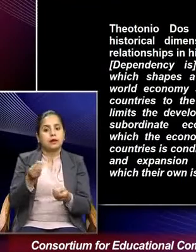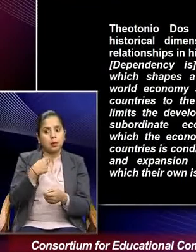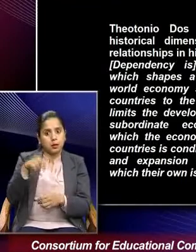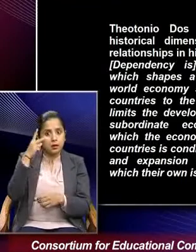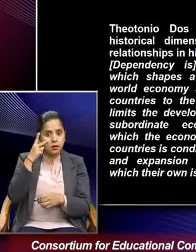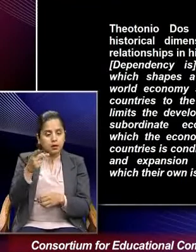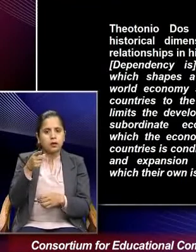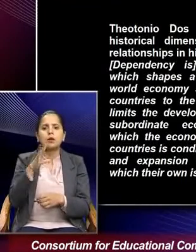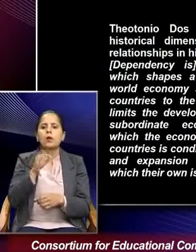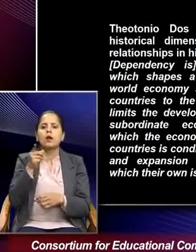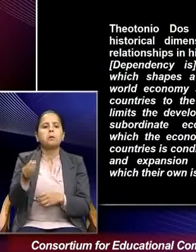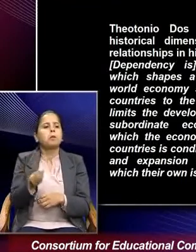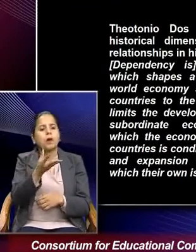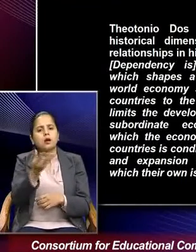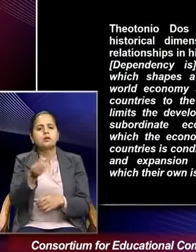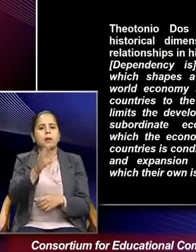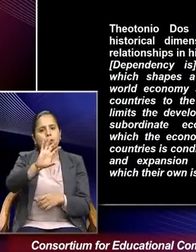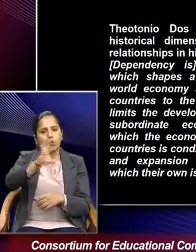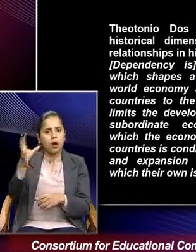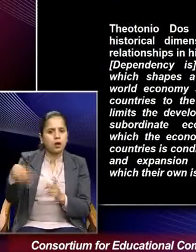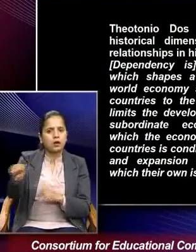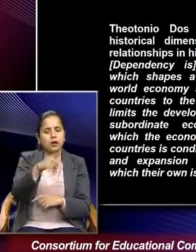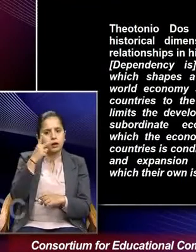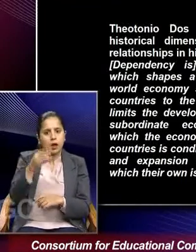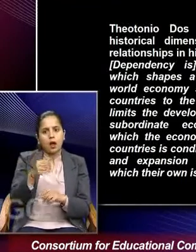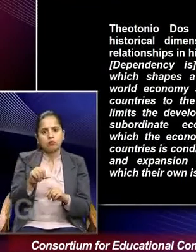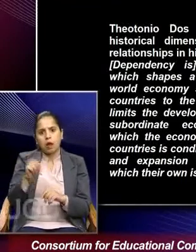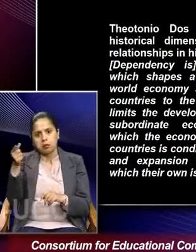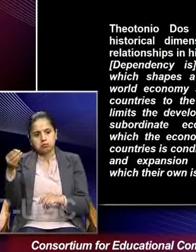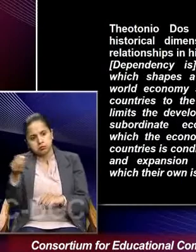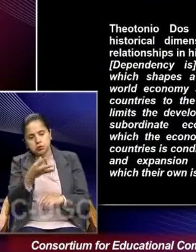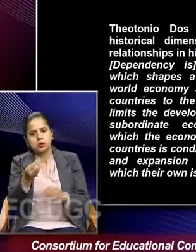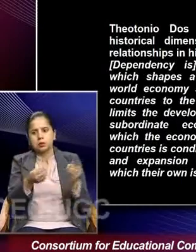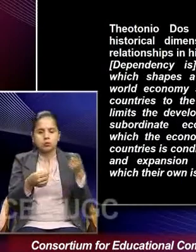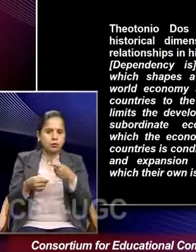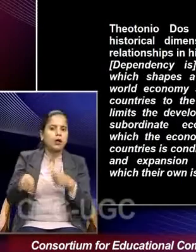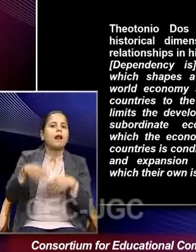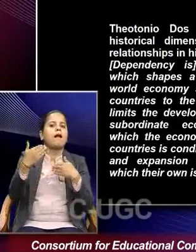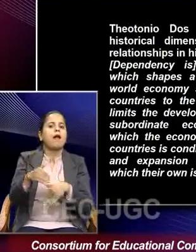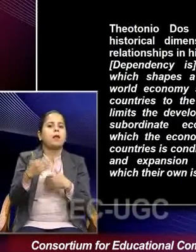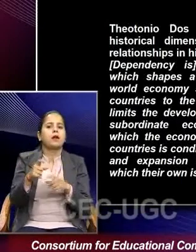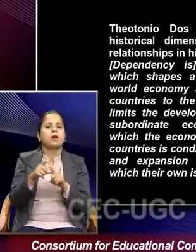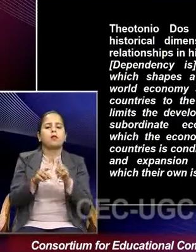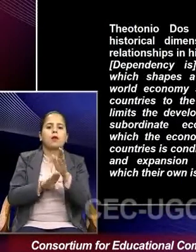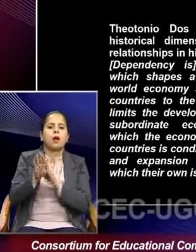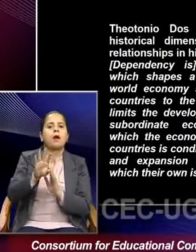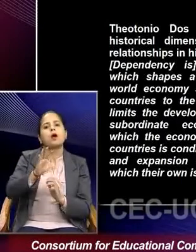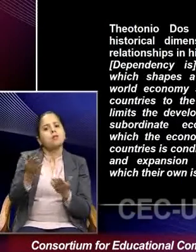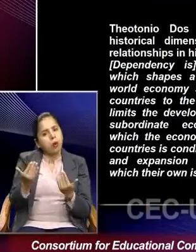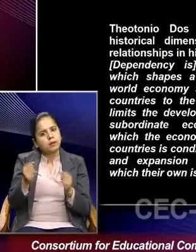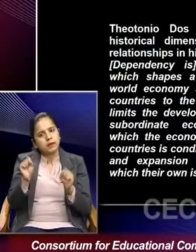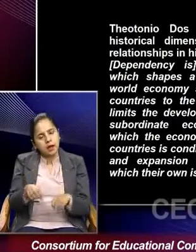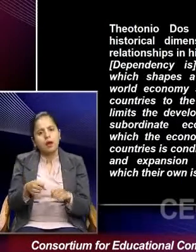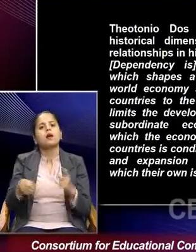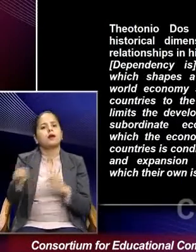it favors some countries to the detriment of others and limits the development possibilities of the subordinate